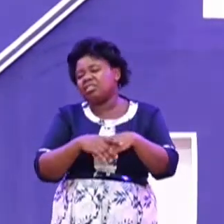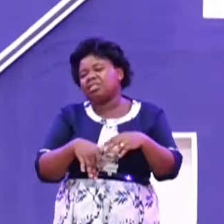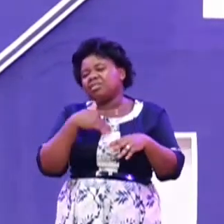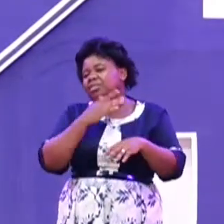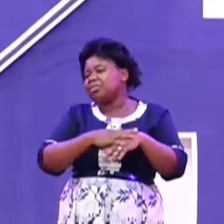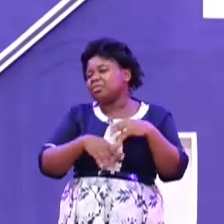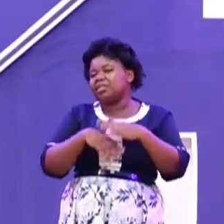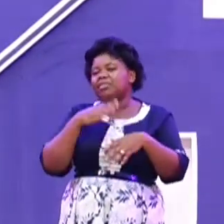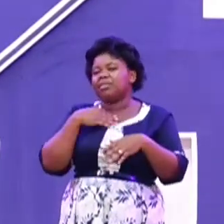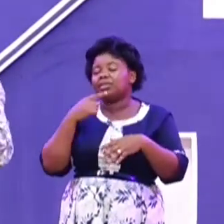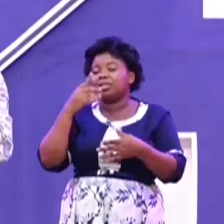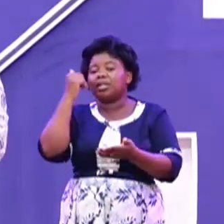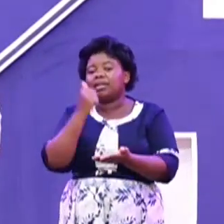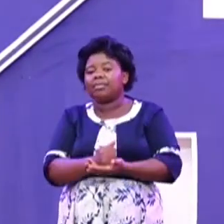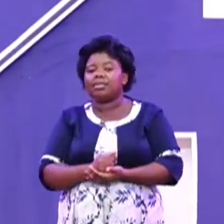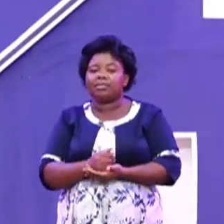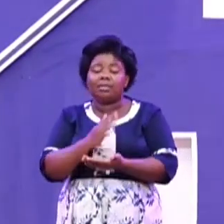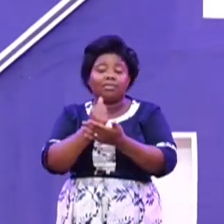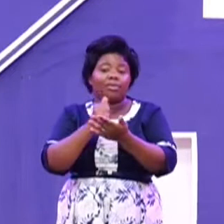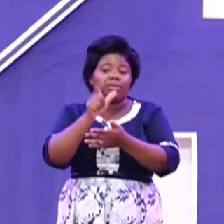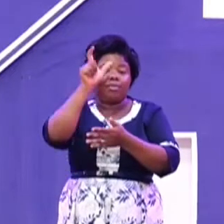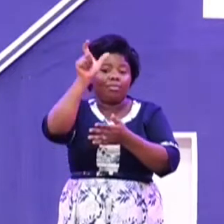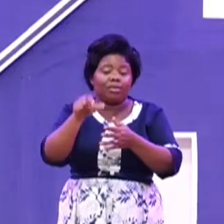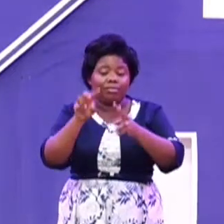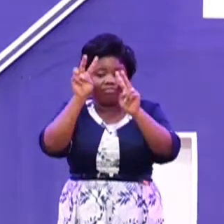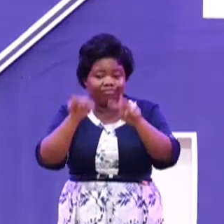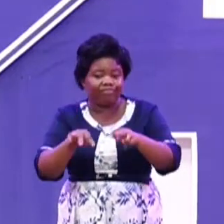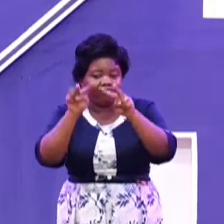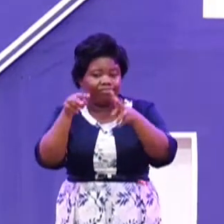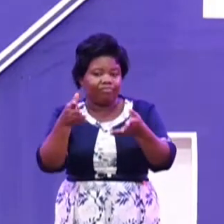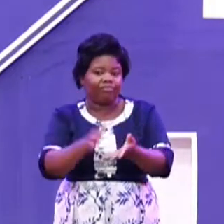say amen. Kuanga wa wansi. Because they are lowly.